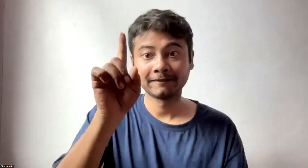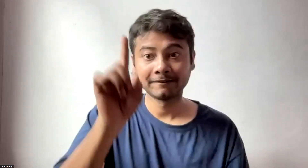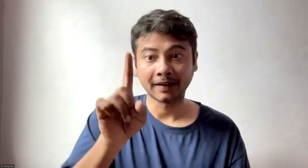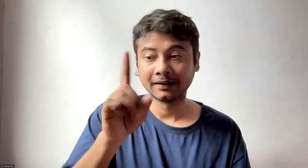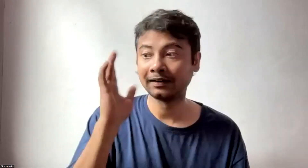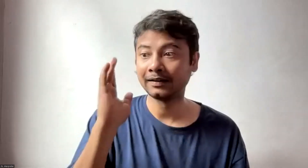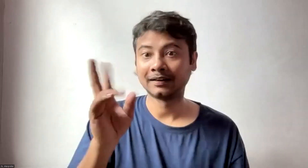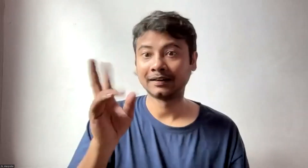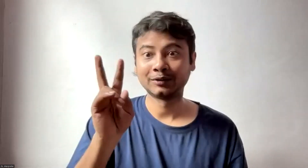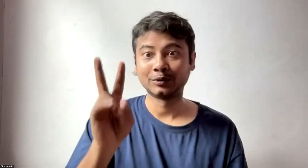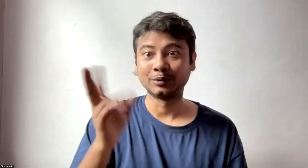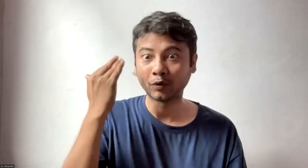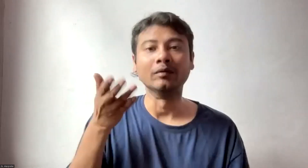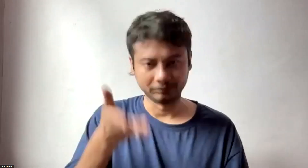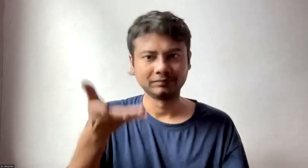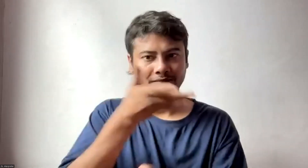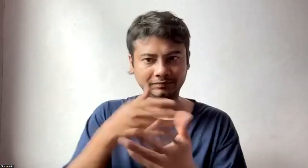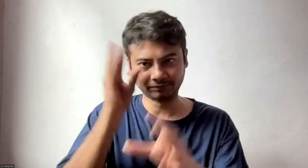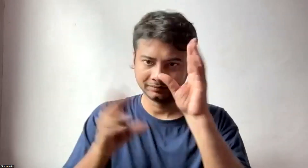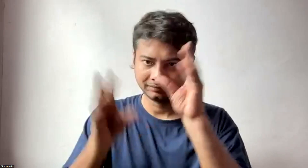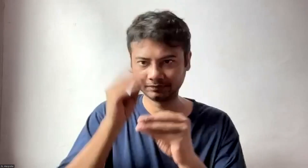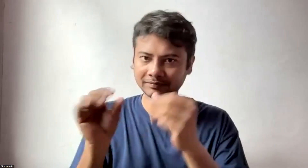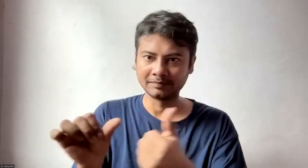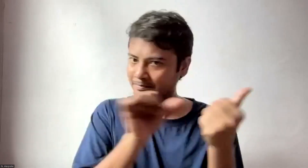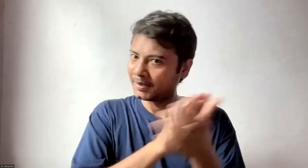how do I know what mode I am in?